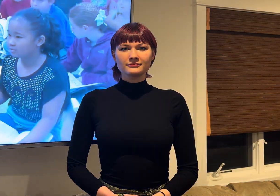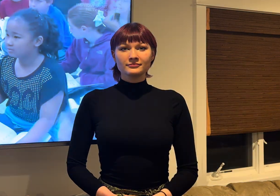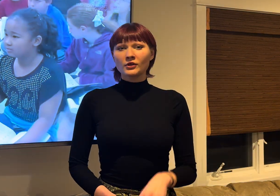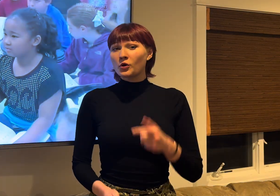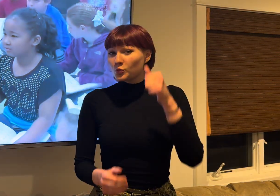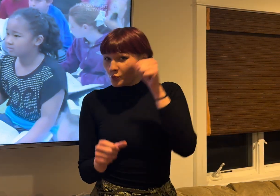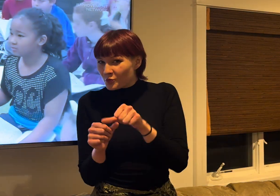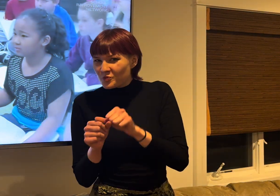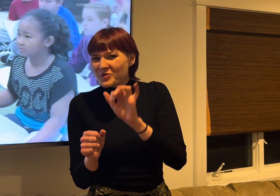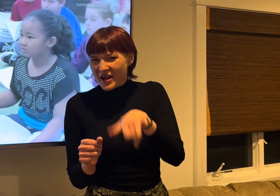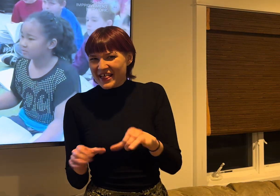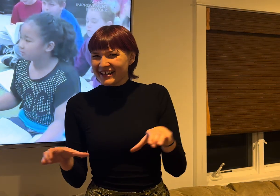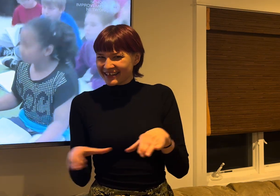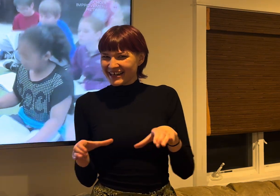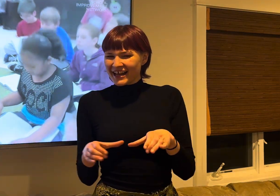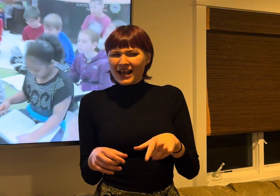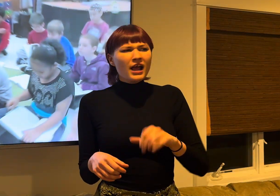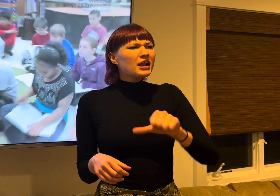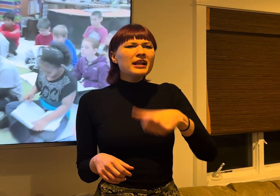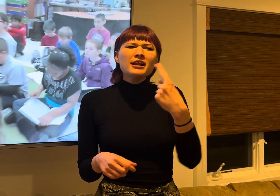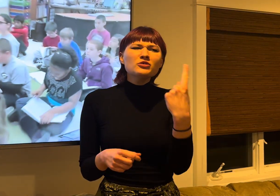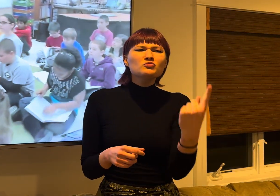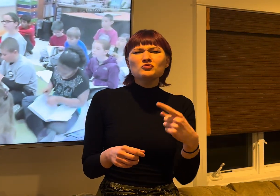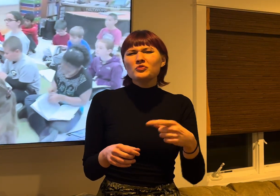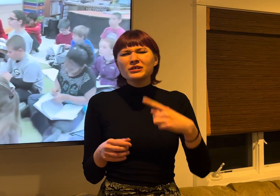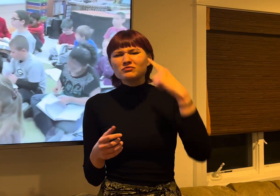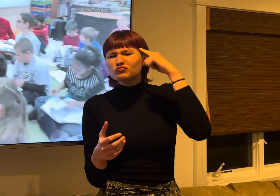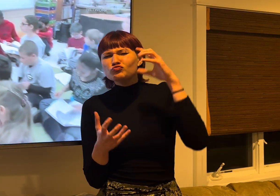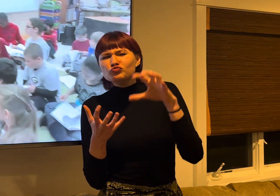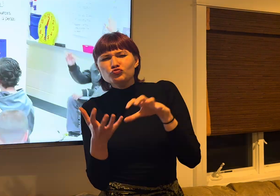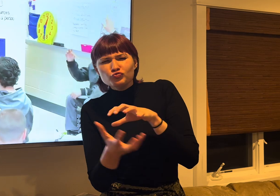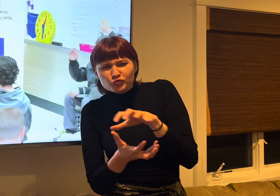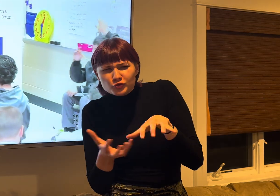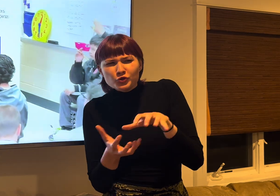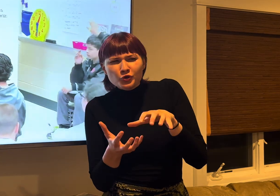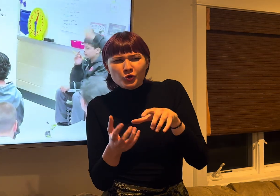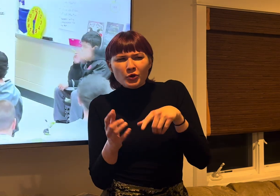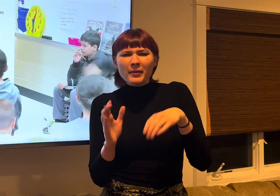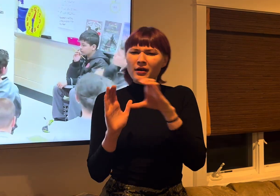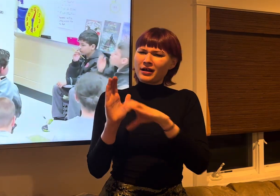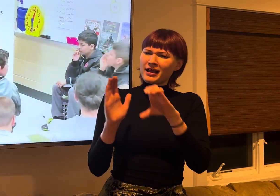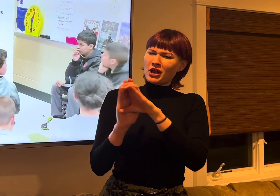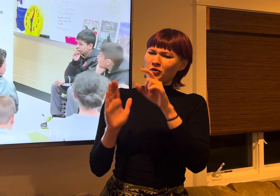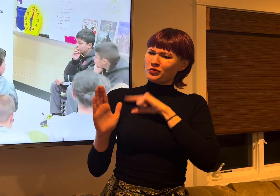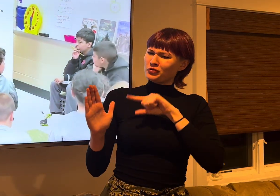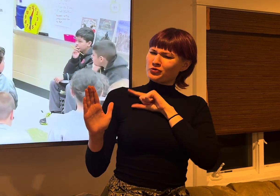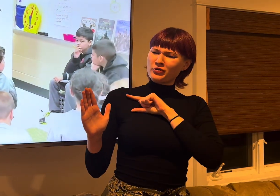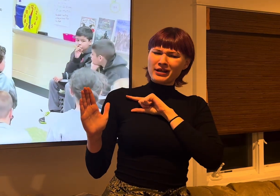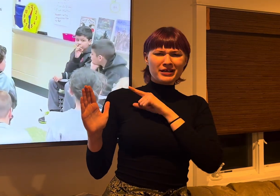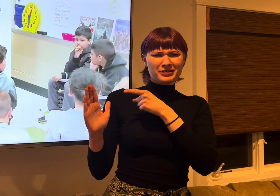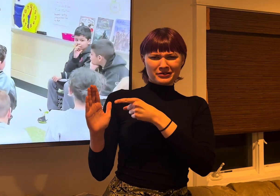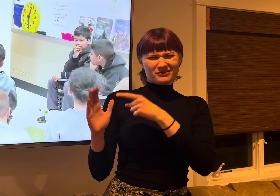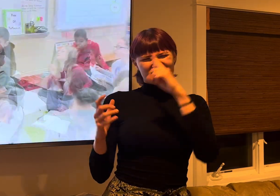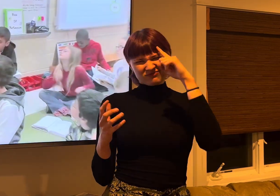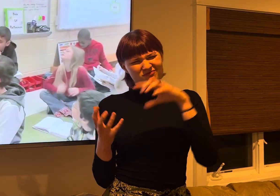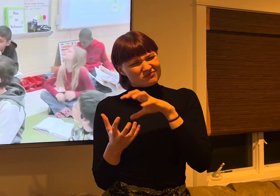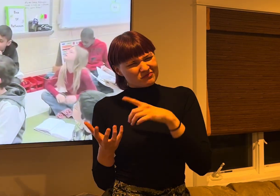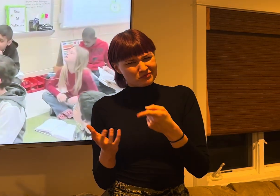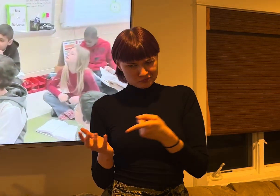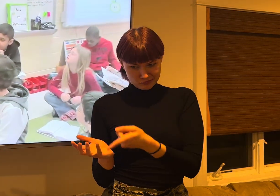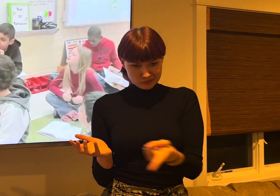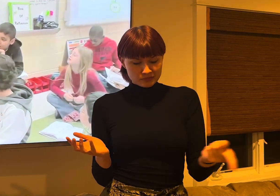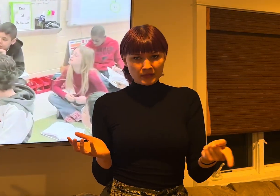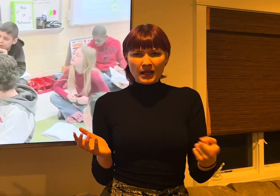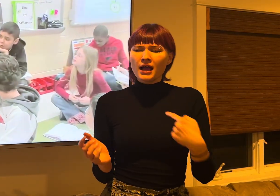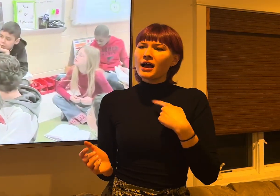that activity. Is anyone still confused about character traits? What's your question? I'm confused on the